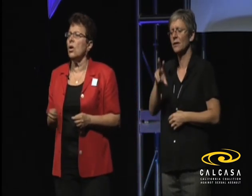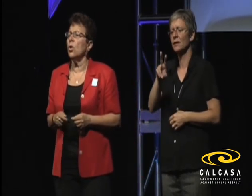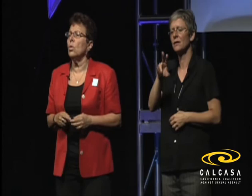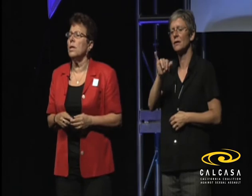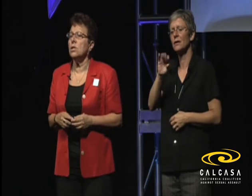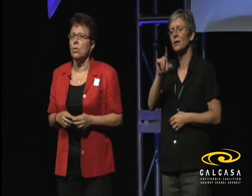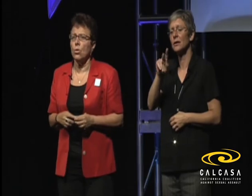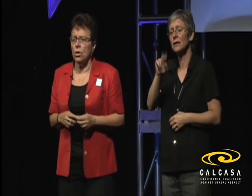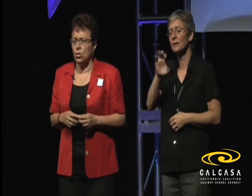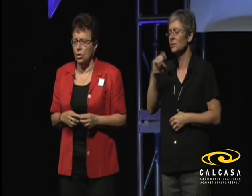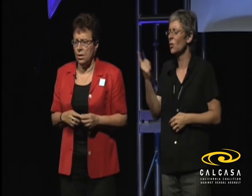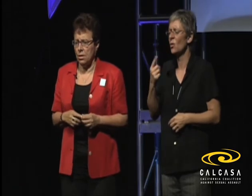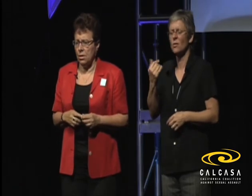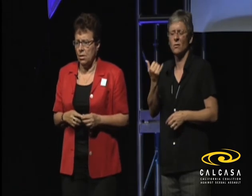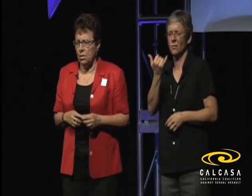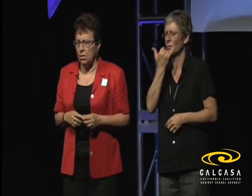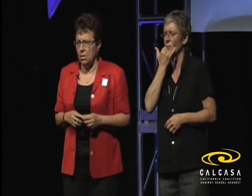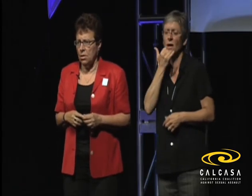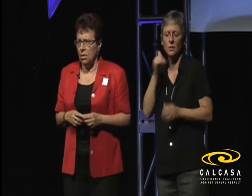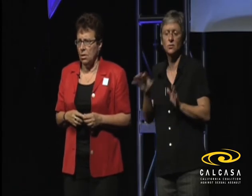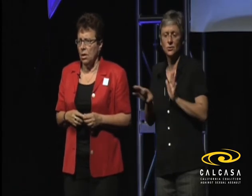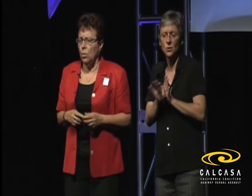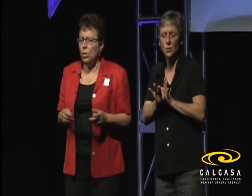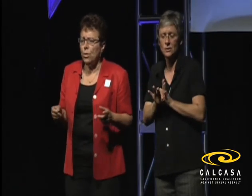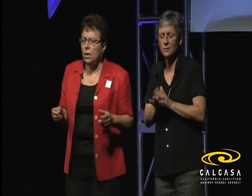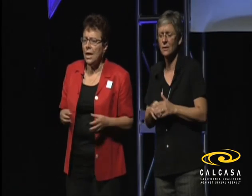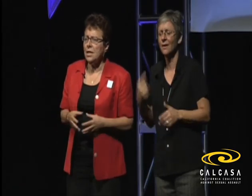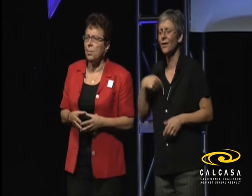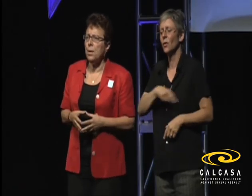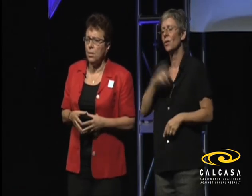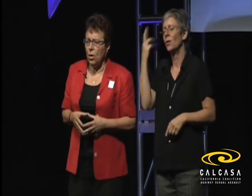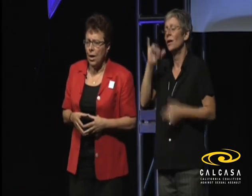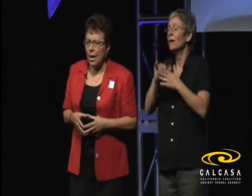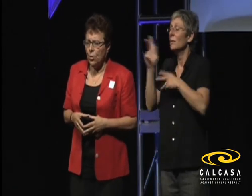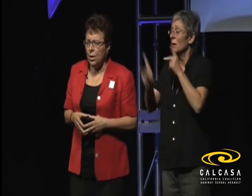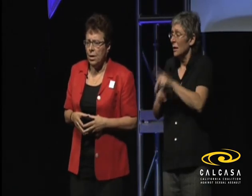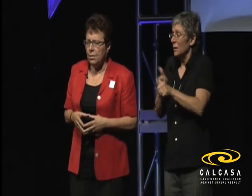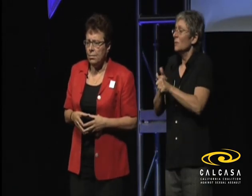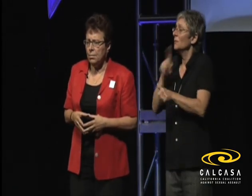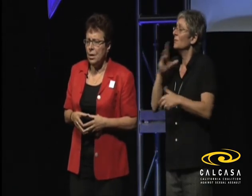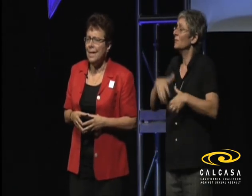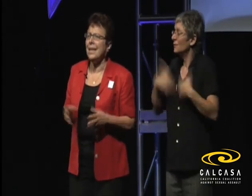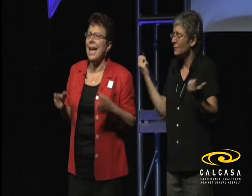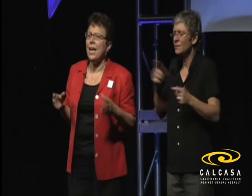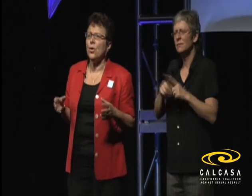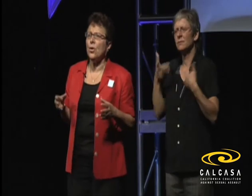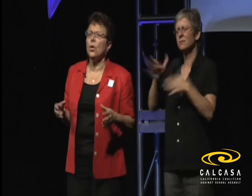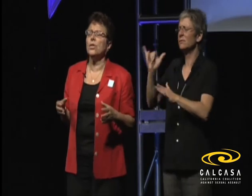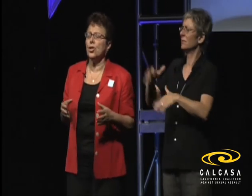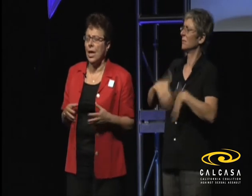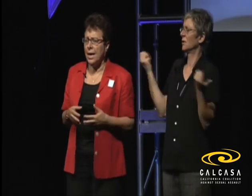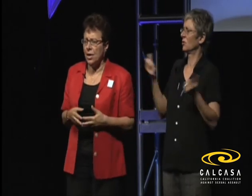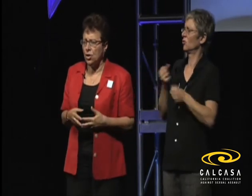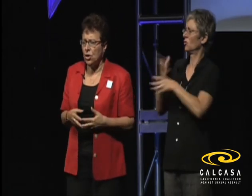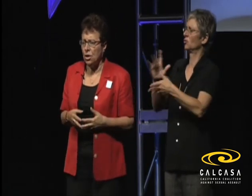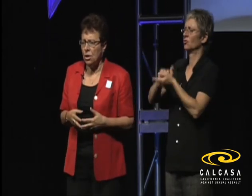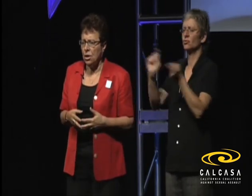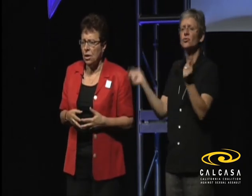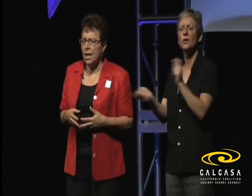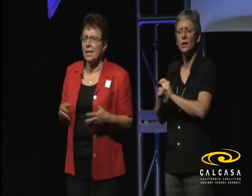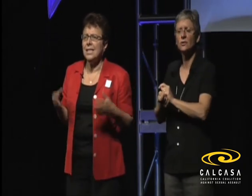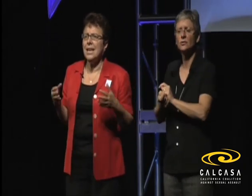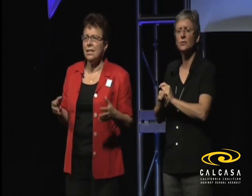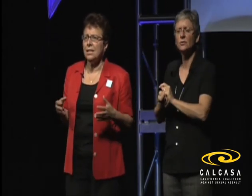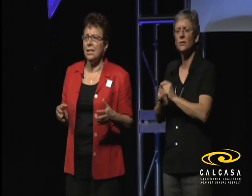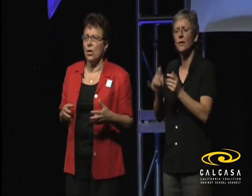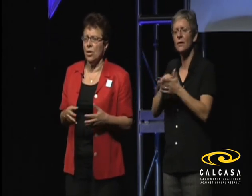Violence is always the wrong choice. We realize that people are angry, but let the anger cause change